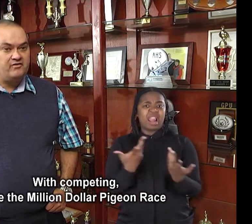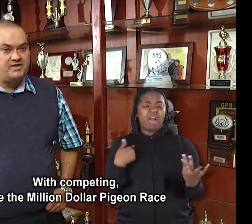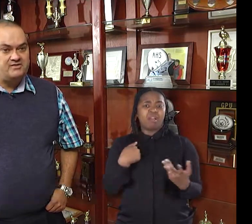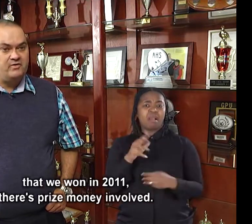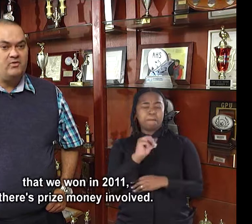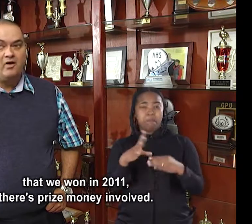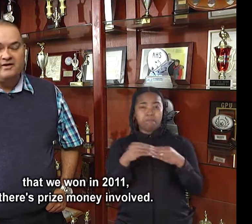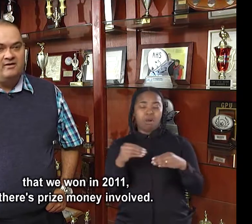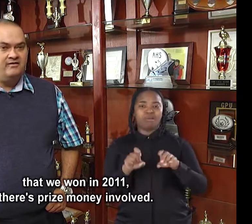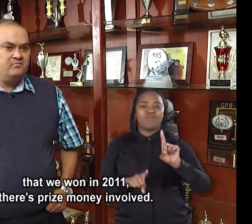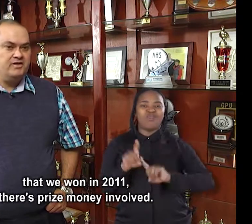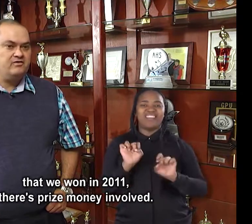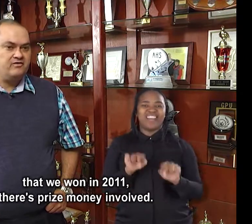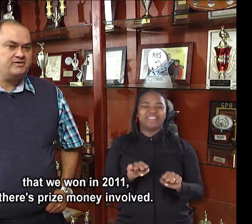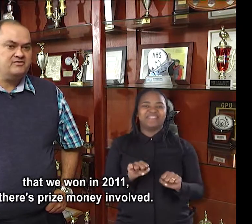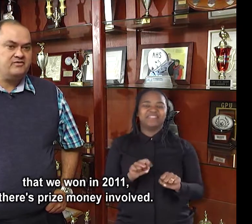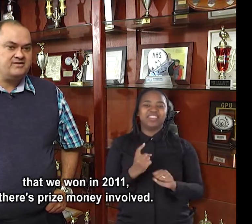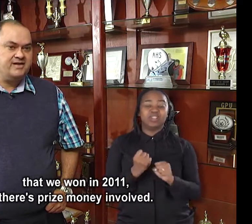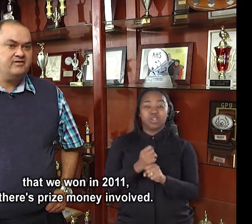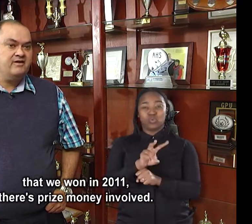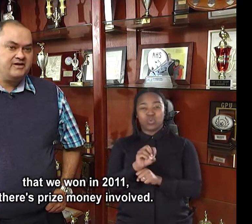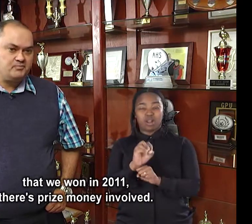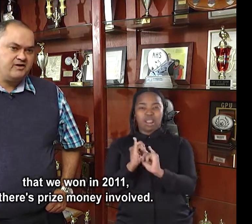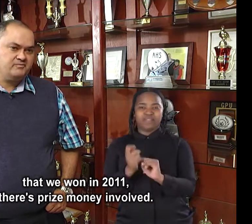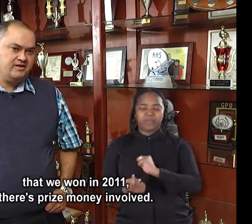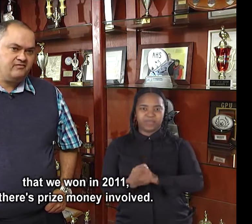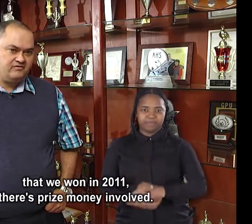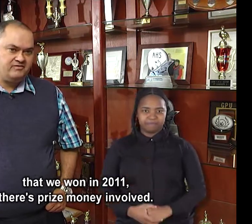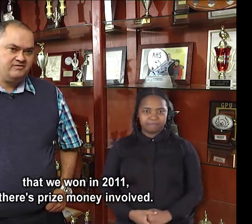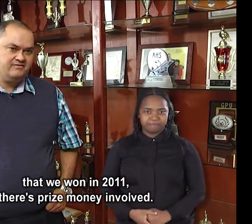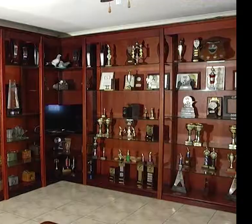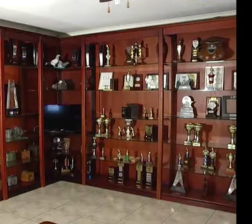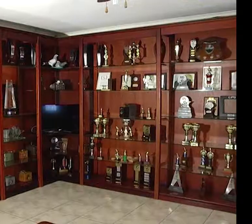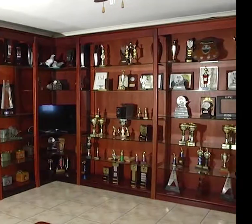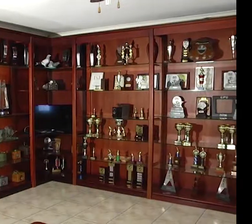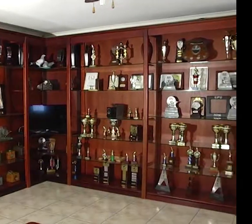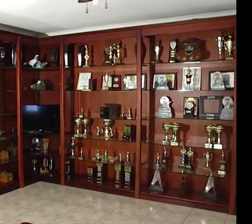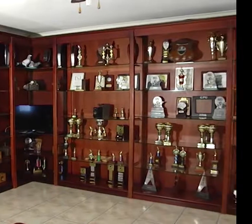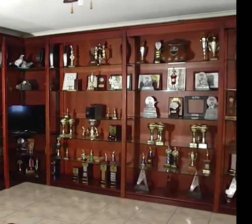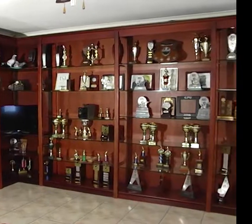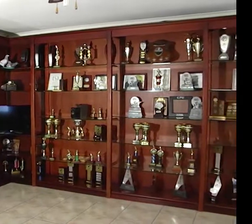the $1 million race where we won the $1 million race in 2011, there's prize money involved.